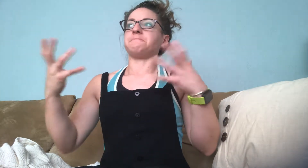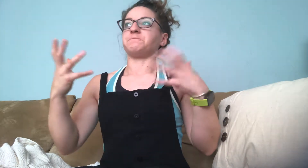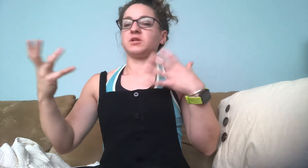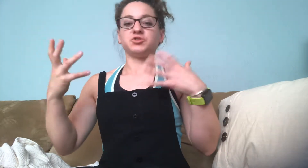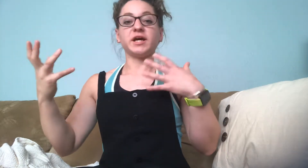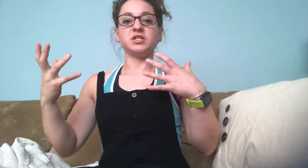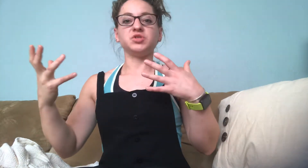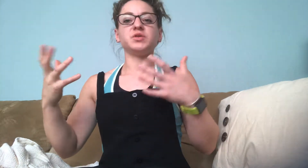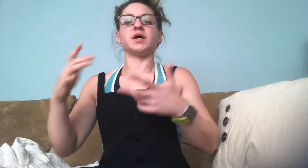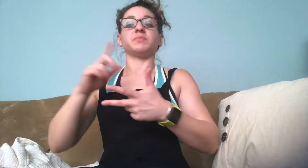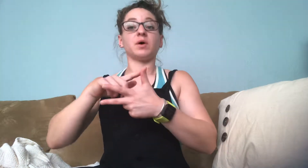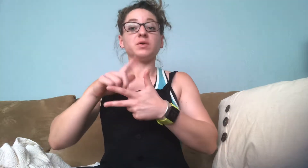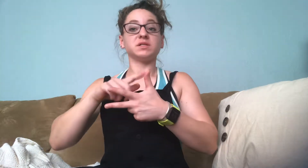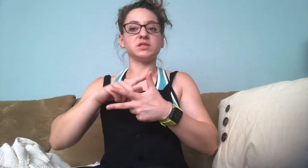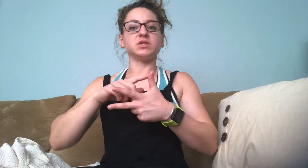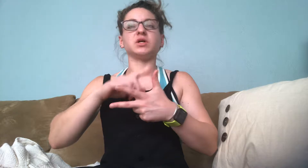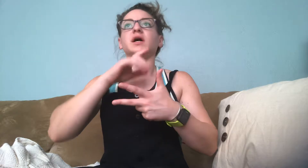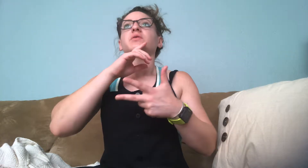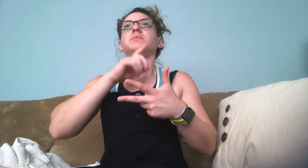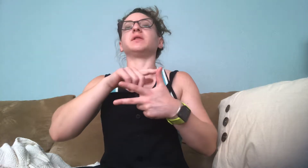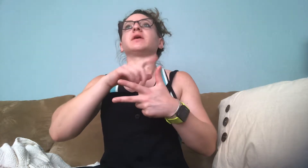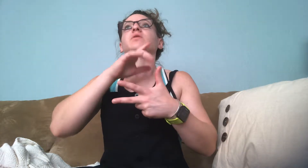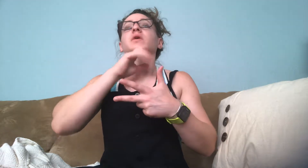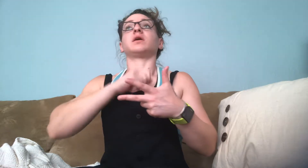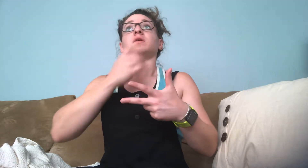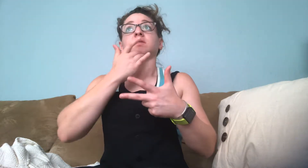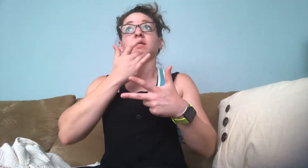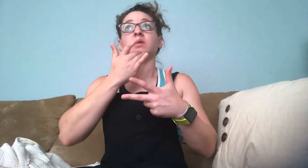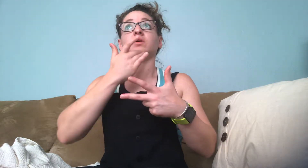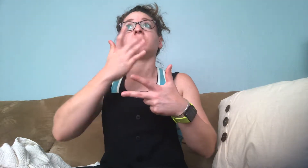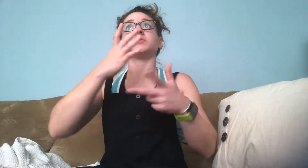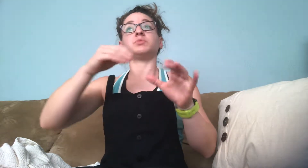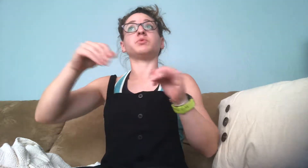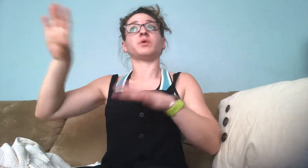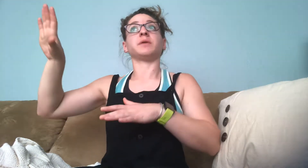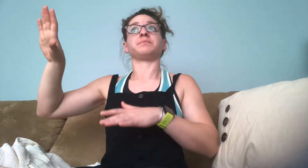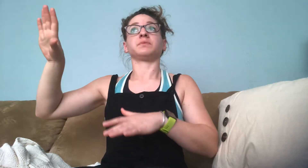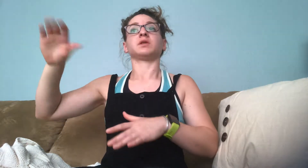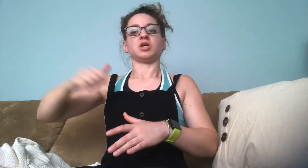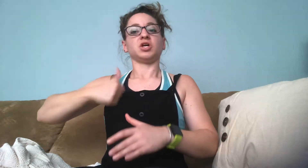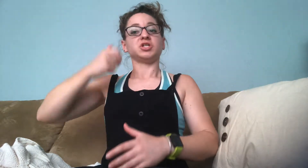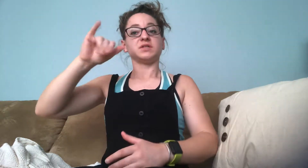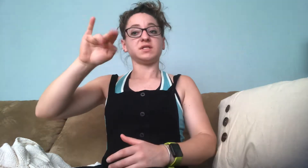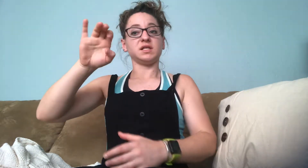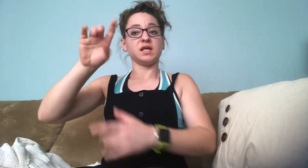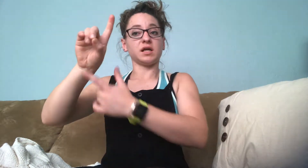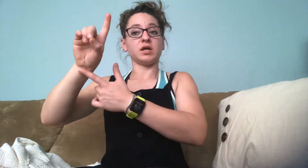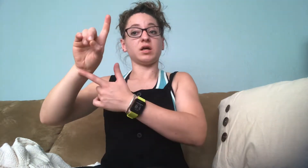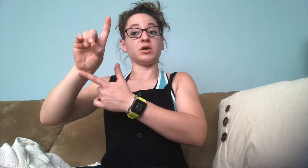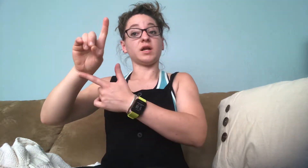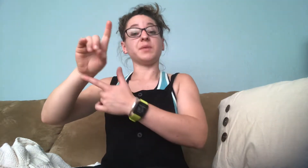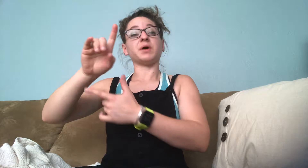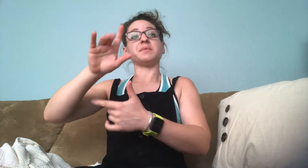um, trying to do that with my oldest sister. I would be like, okay, it's Kendall. She moved away. She lives in Indiana, and I'd